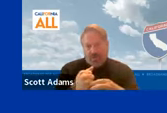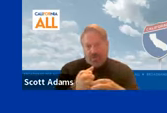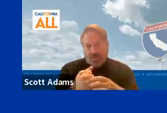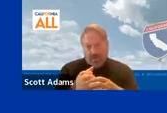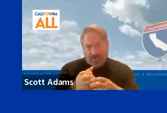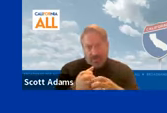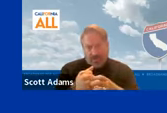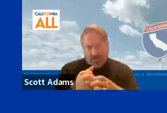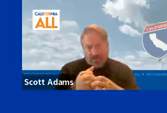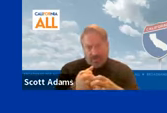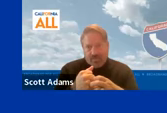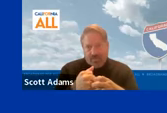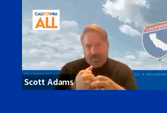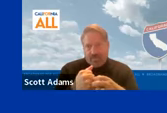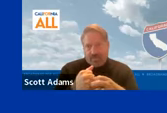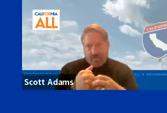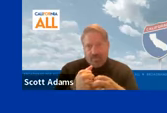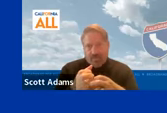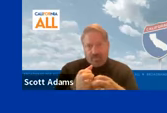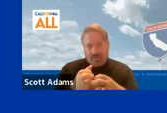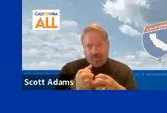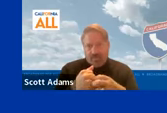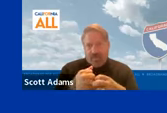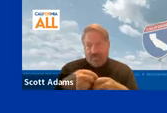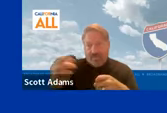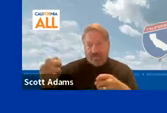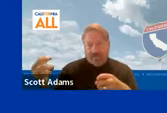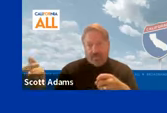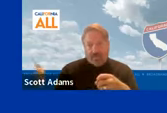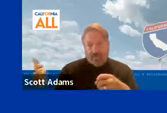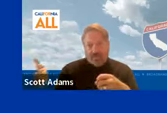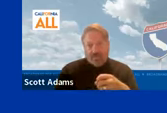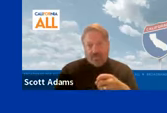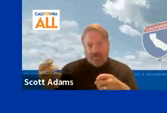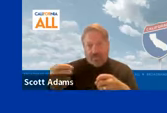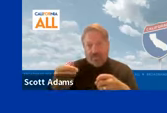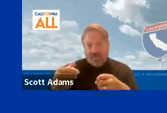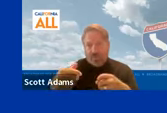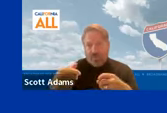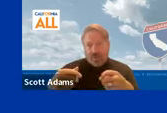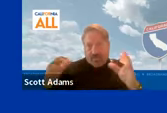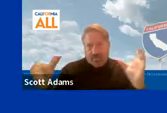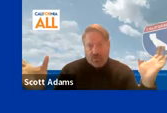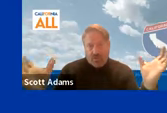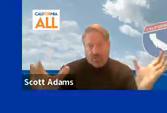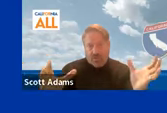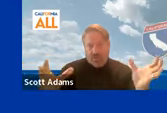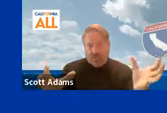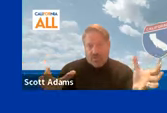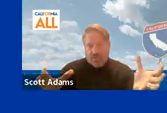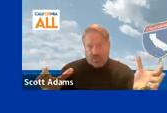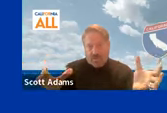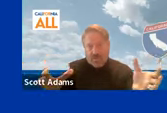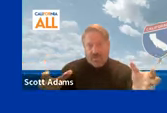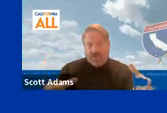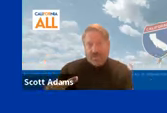the California Advanced Services Fund Broadband Adoption Program, which has funded some digital literacy work. And then you've heard from a